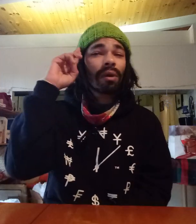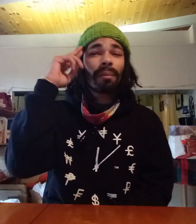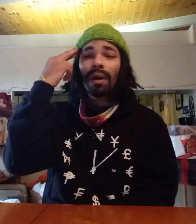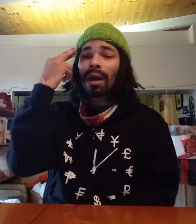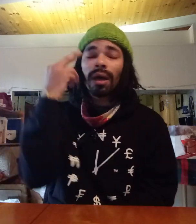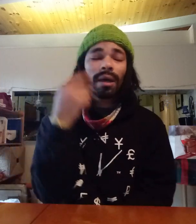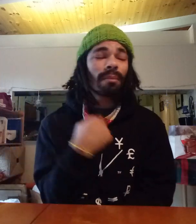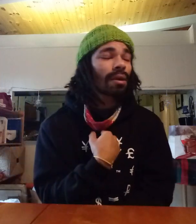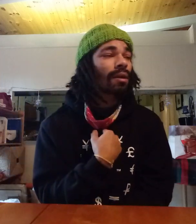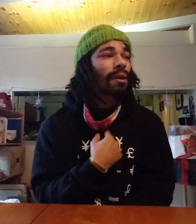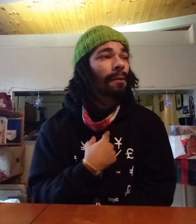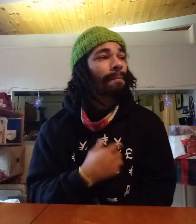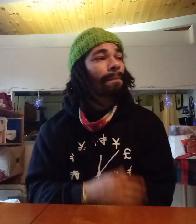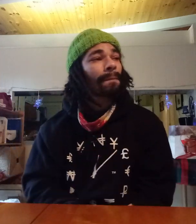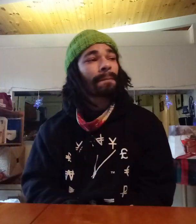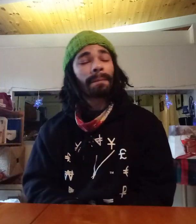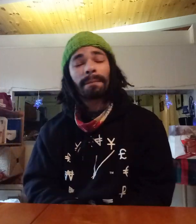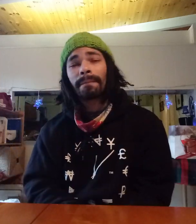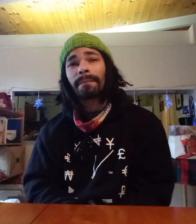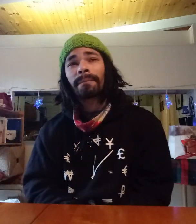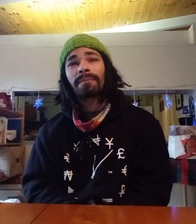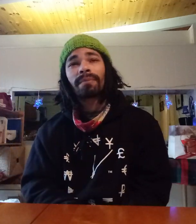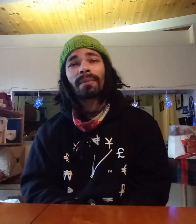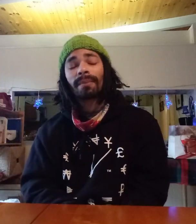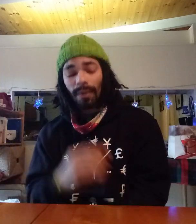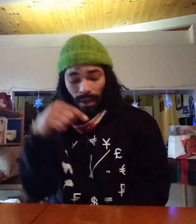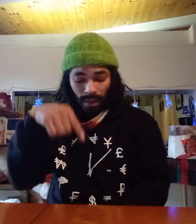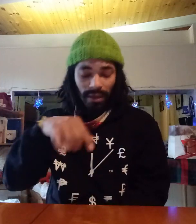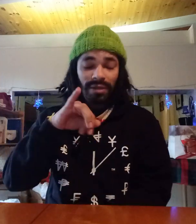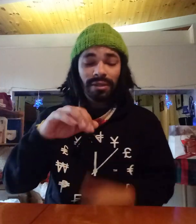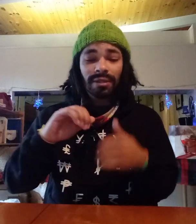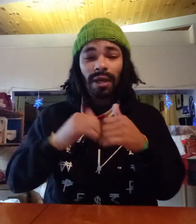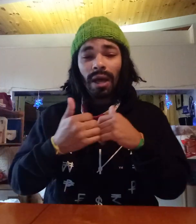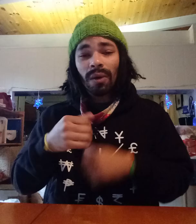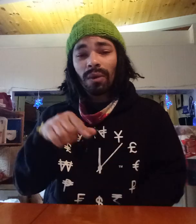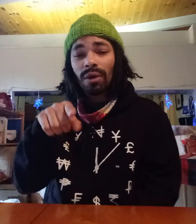remind me. This is how you